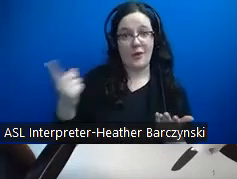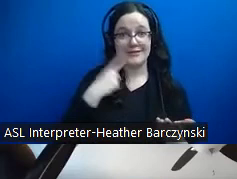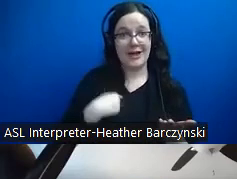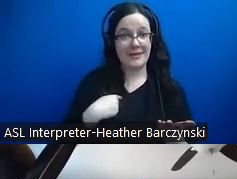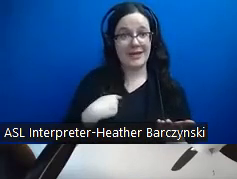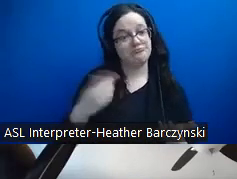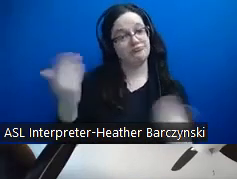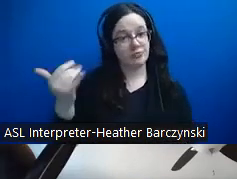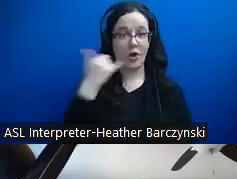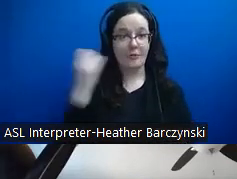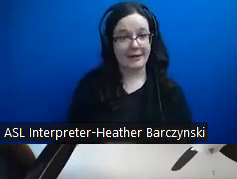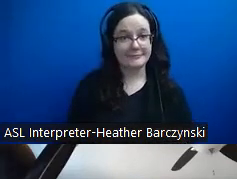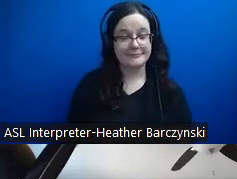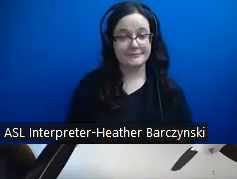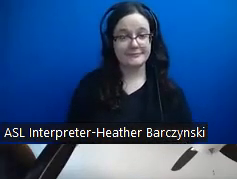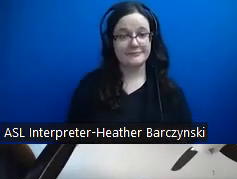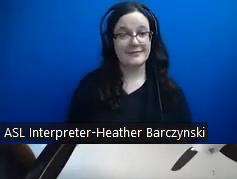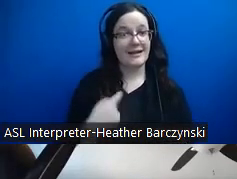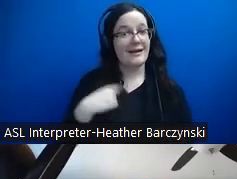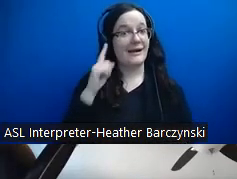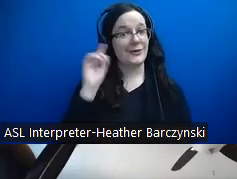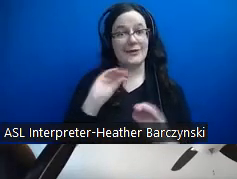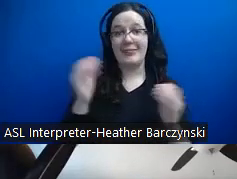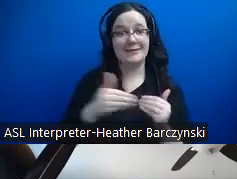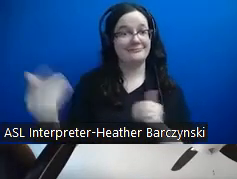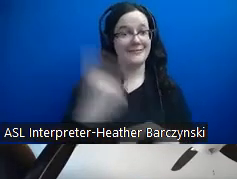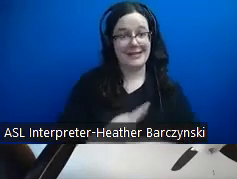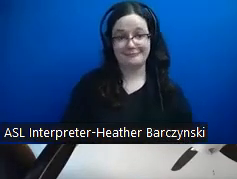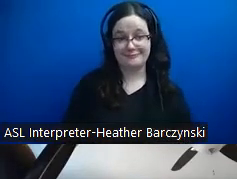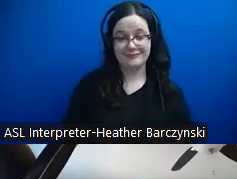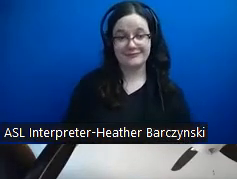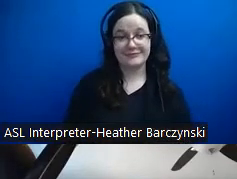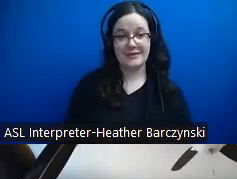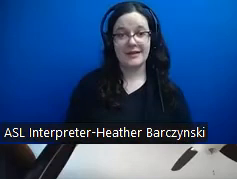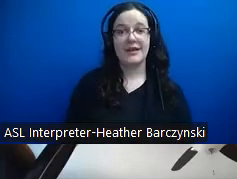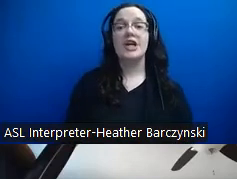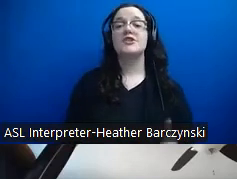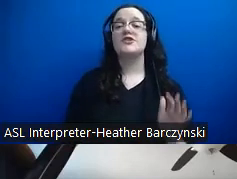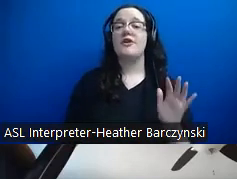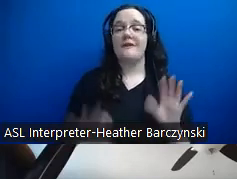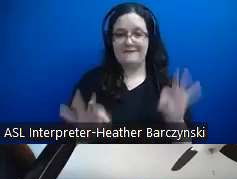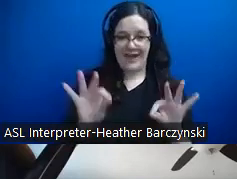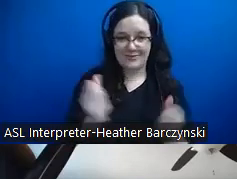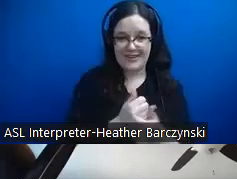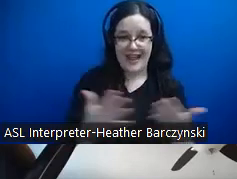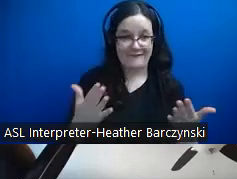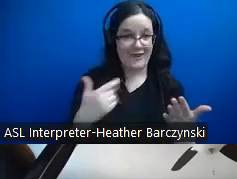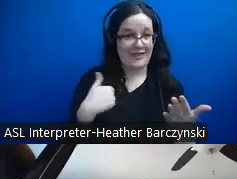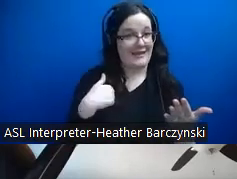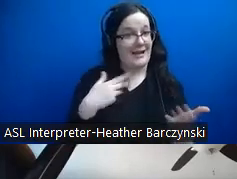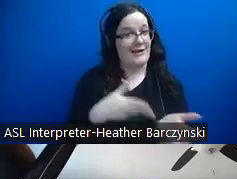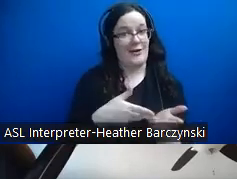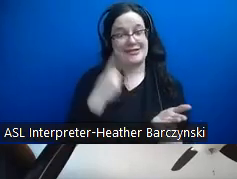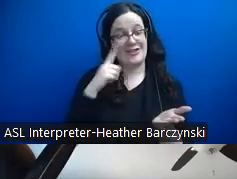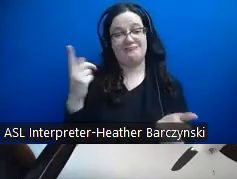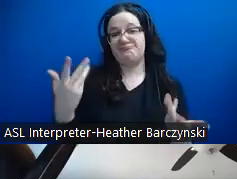call me back. And I didn't hear from him for the rest of the day. So upon finding everything out, I honestly just thought that was it. I thought